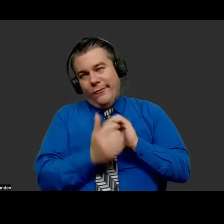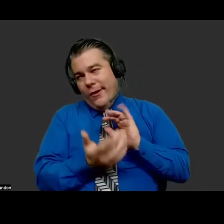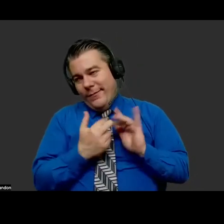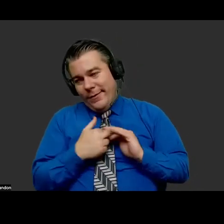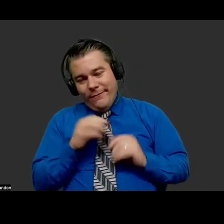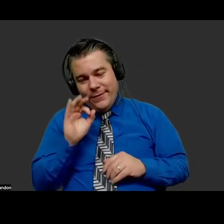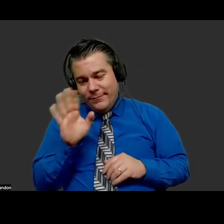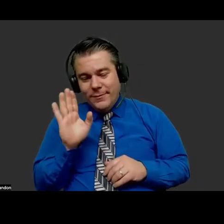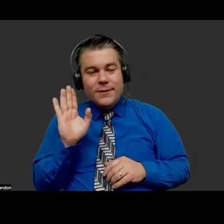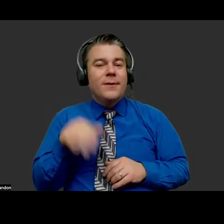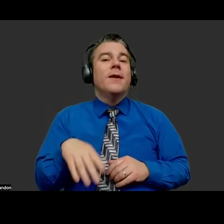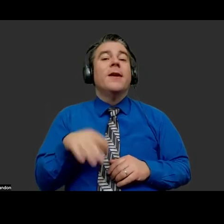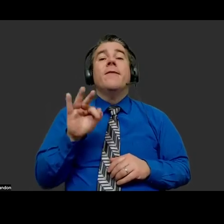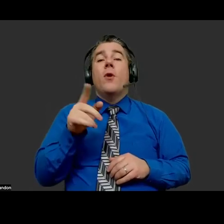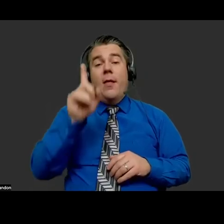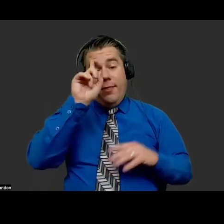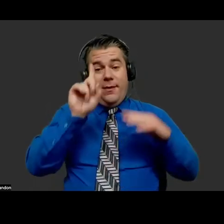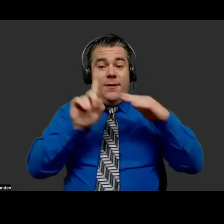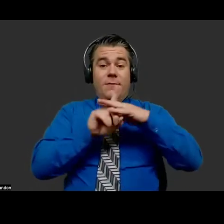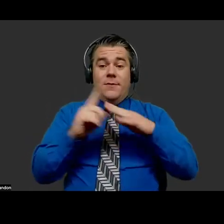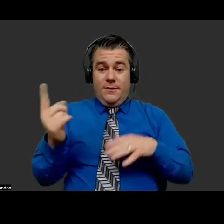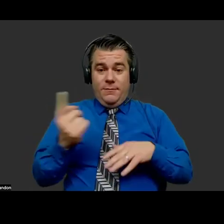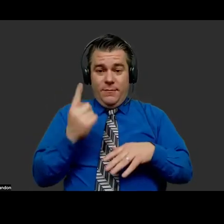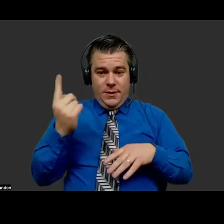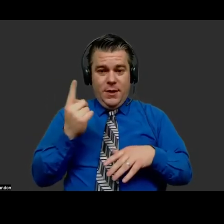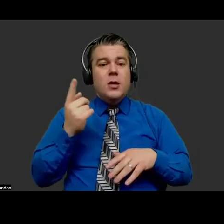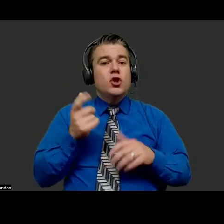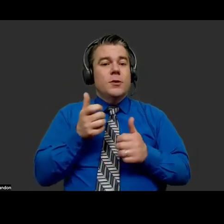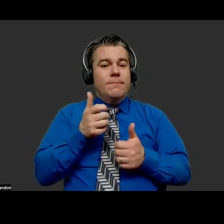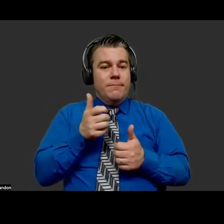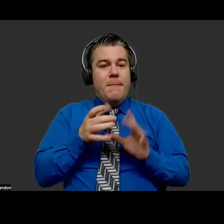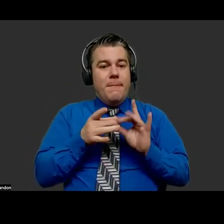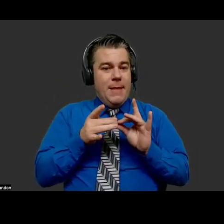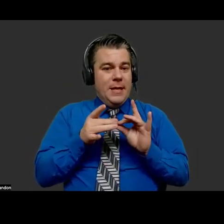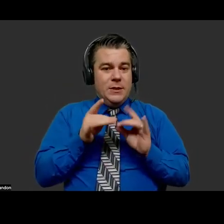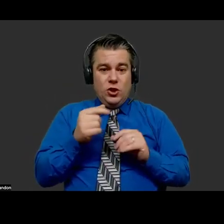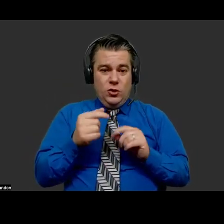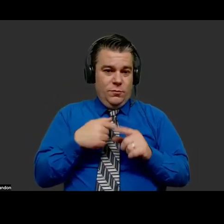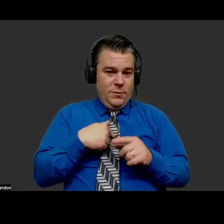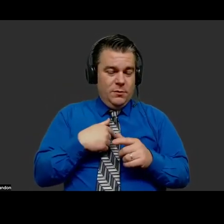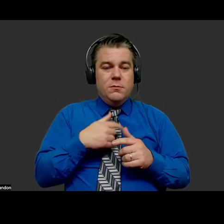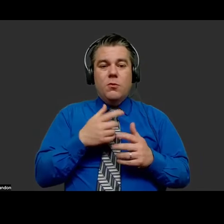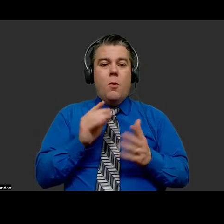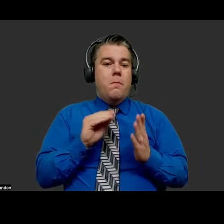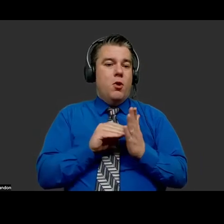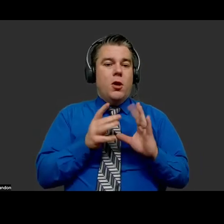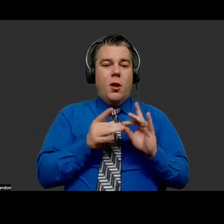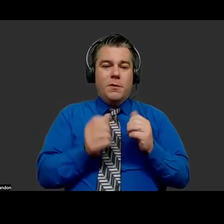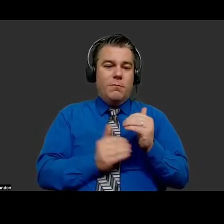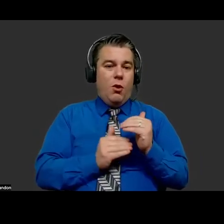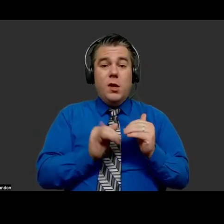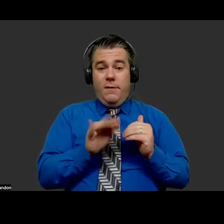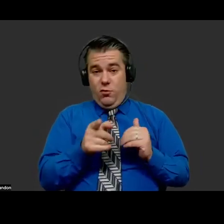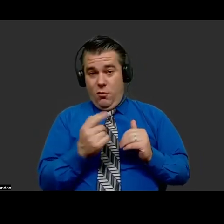Facebook. So if you think of something, just message me or put it in the comments below, because odds are if you have the